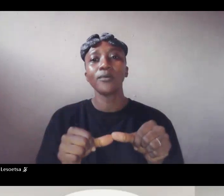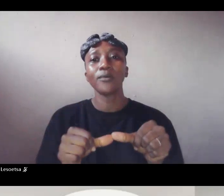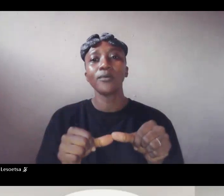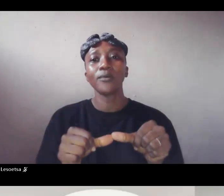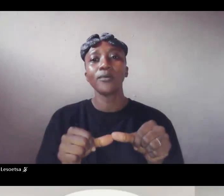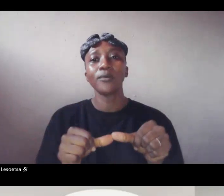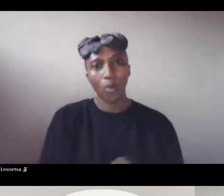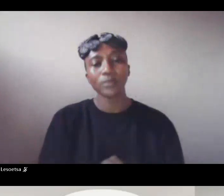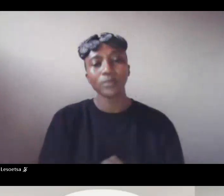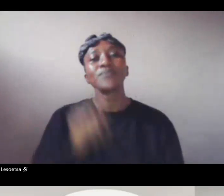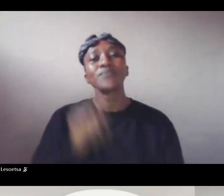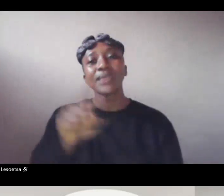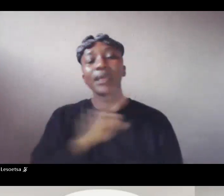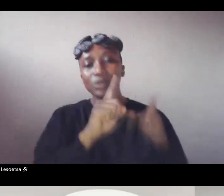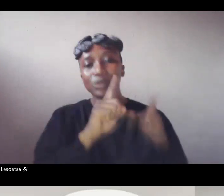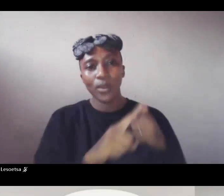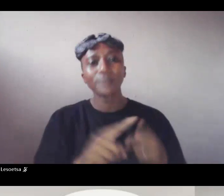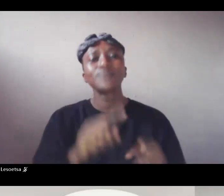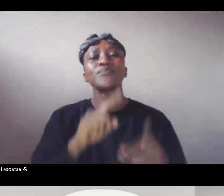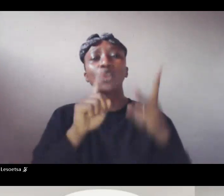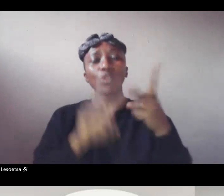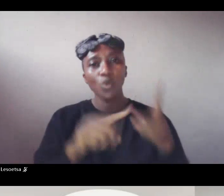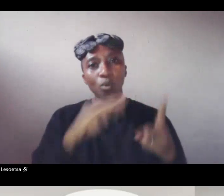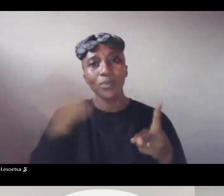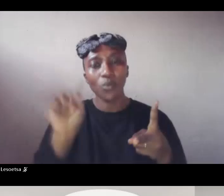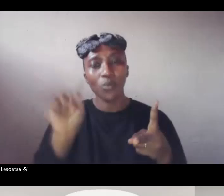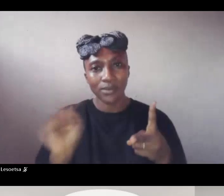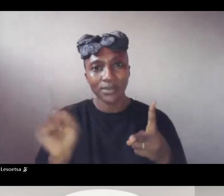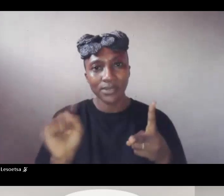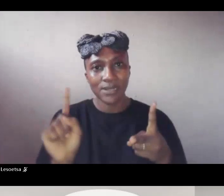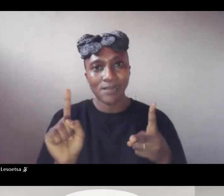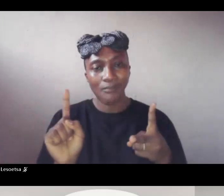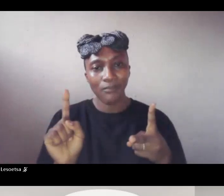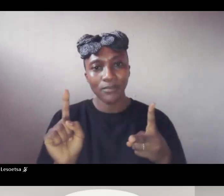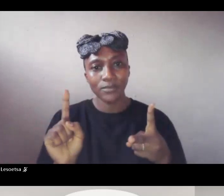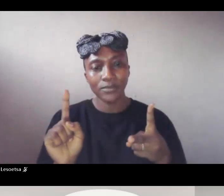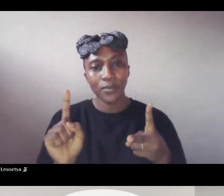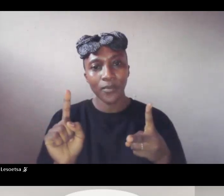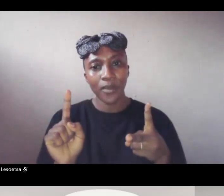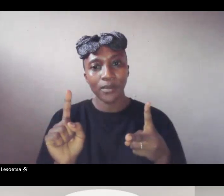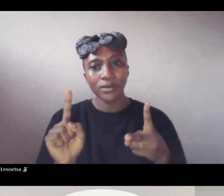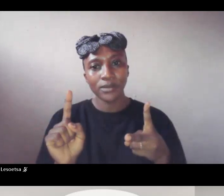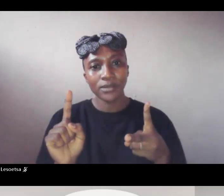one. And two is that the